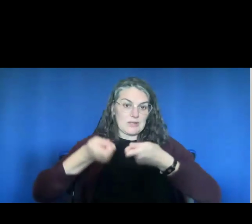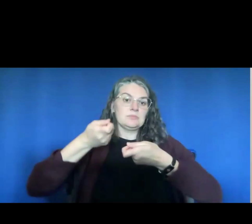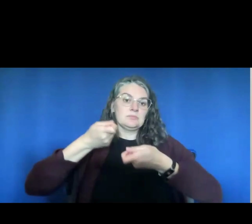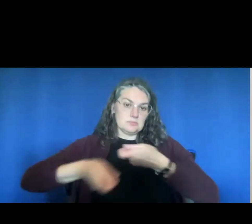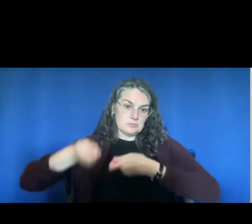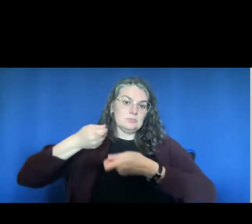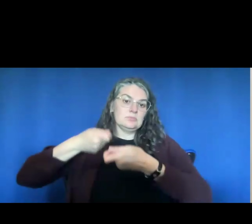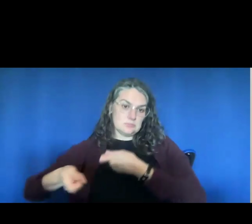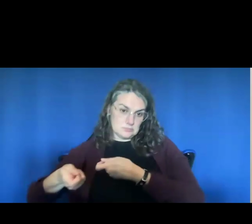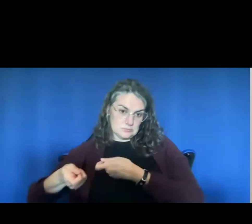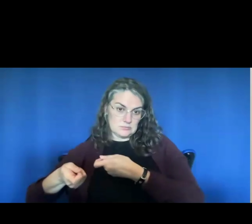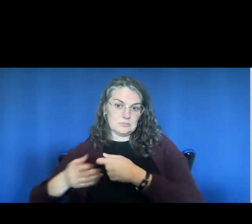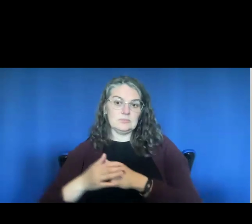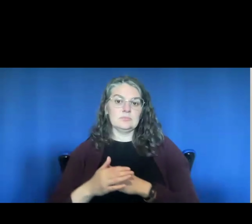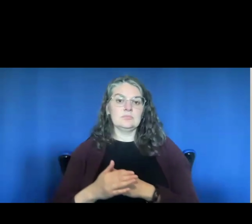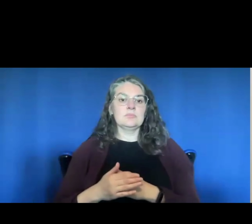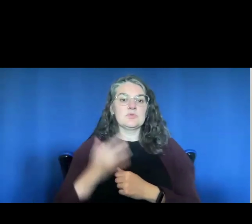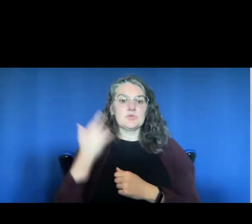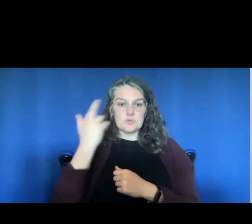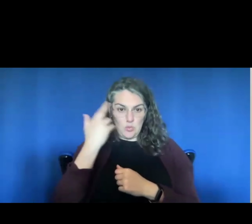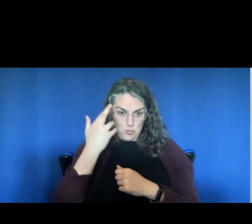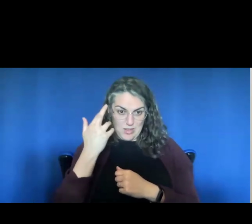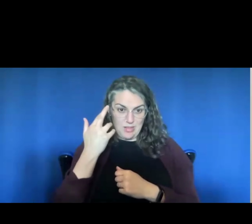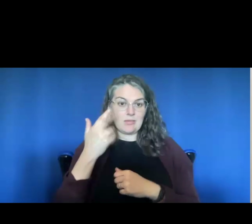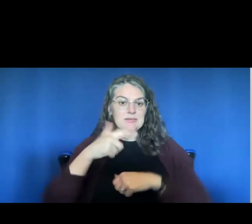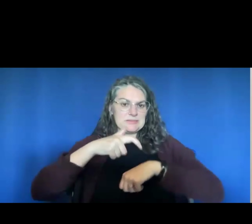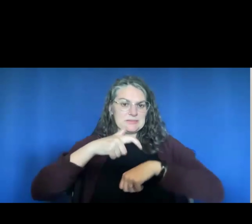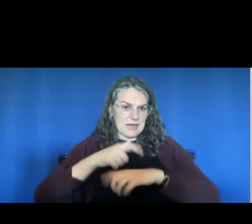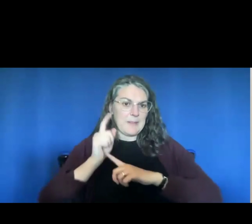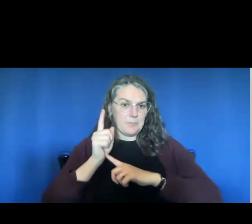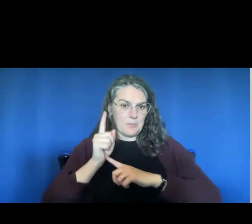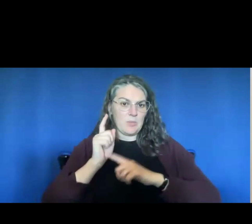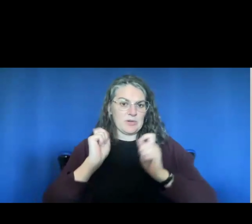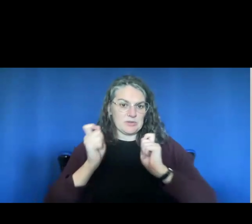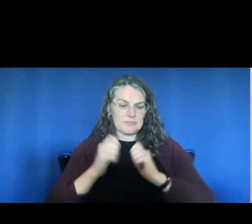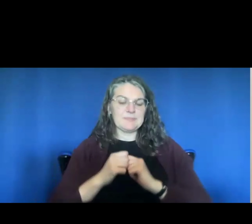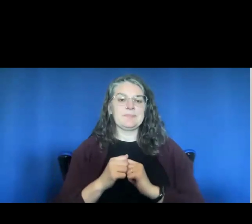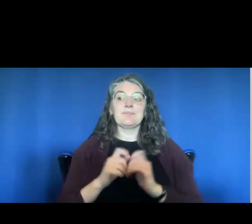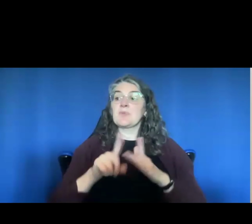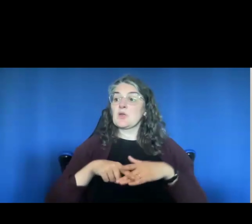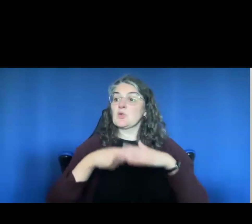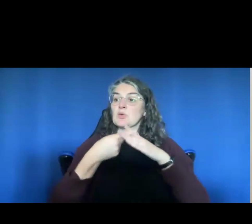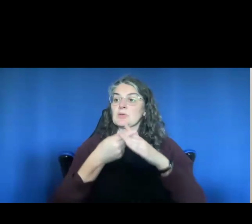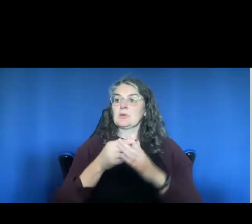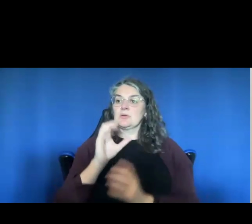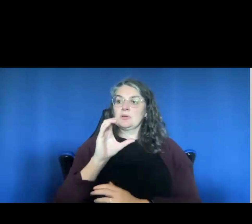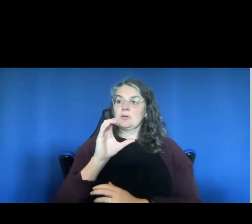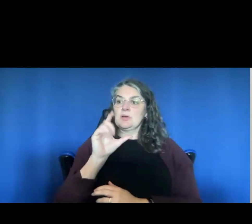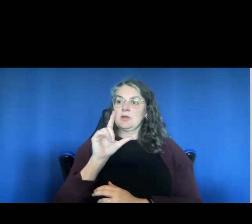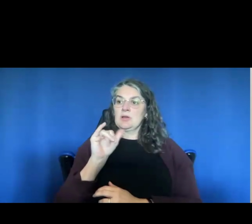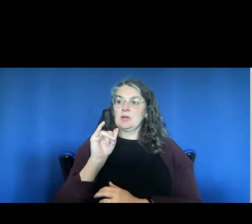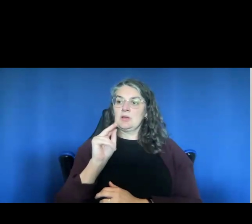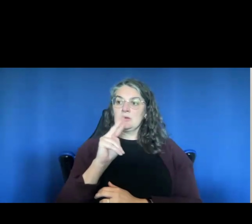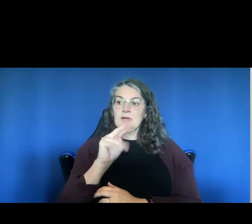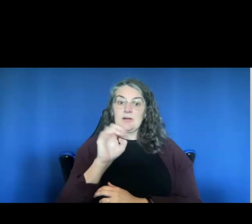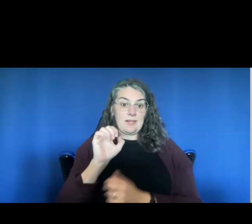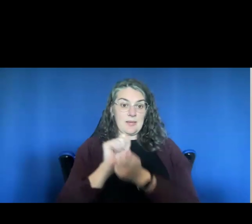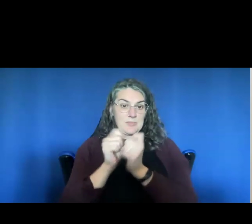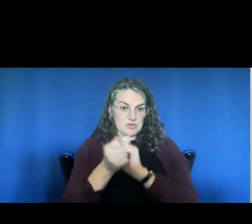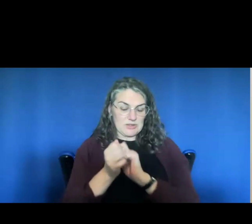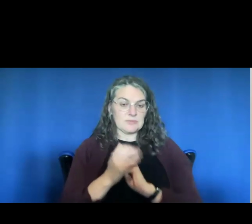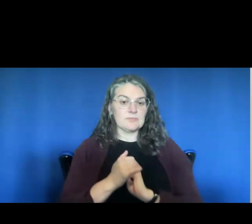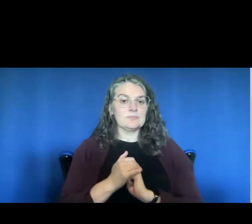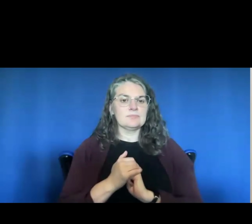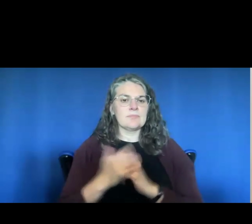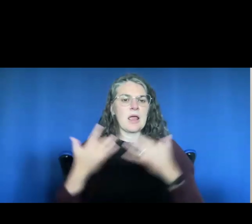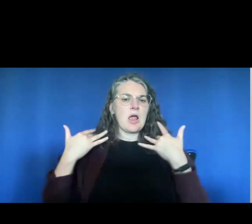experience the shift. Climate change. A snowflake begins to form when an extremely